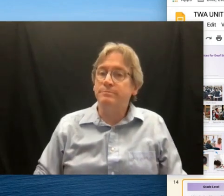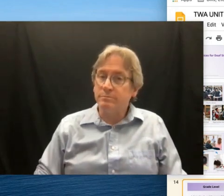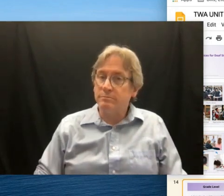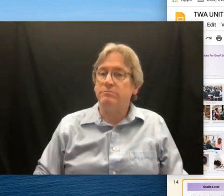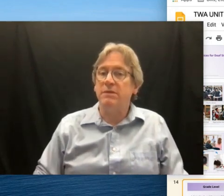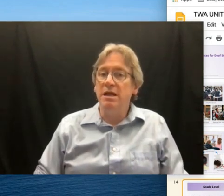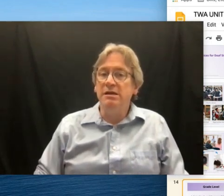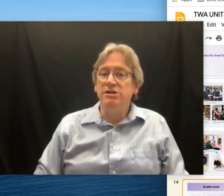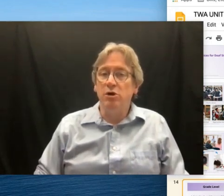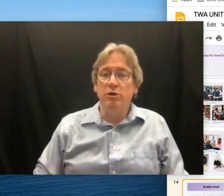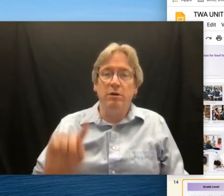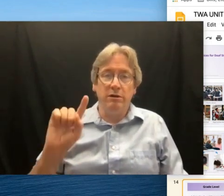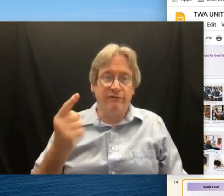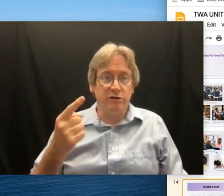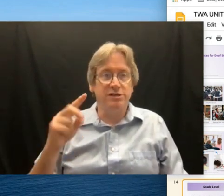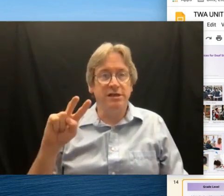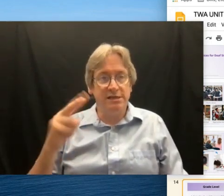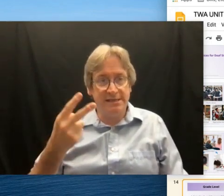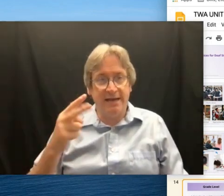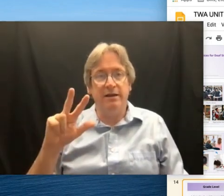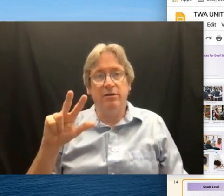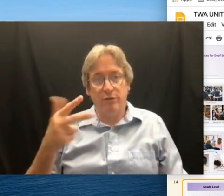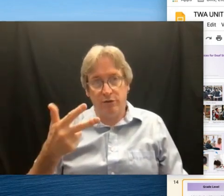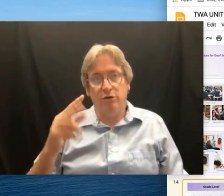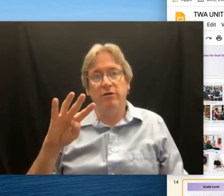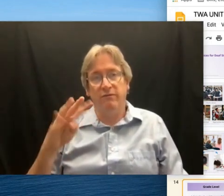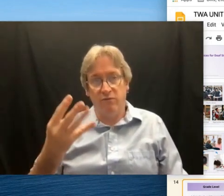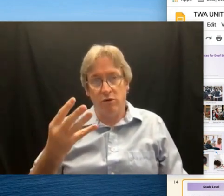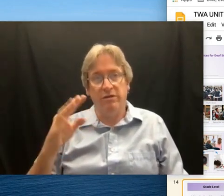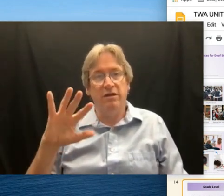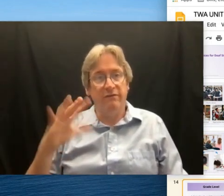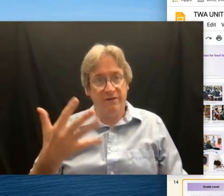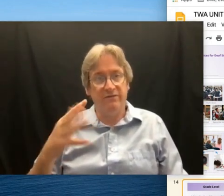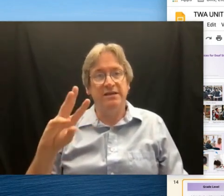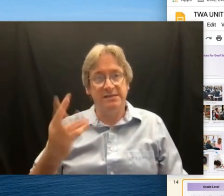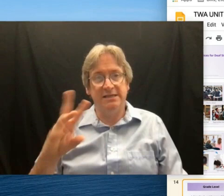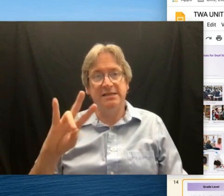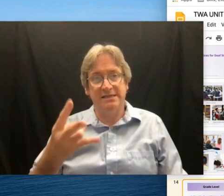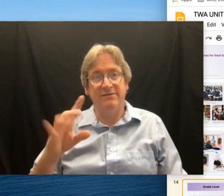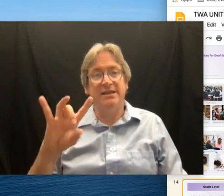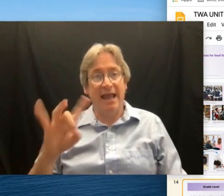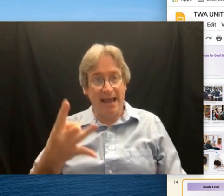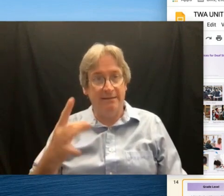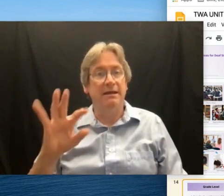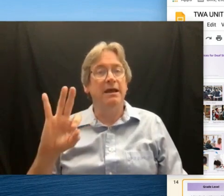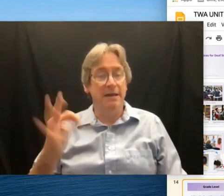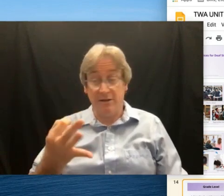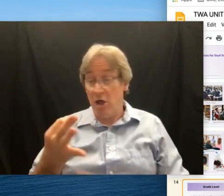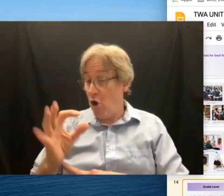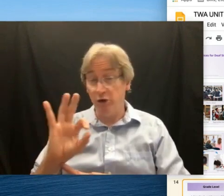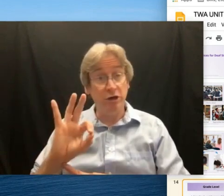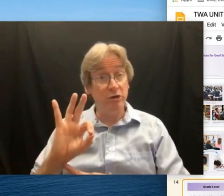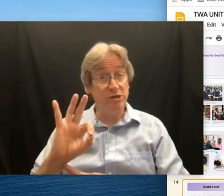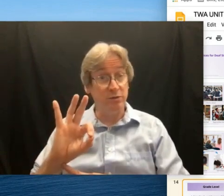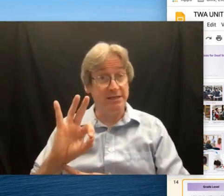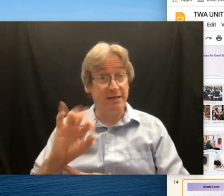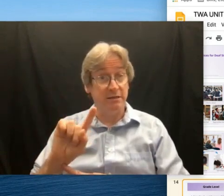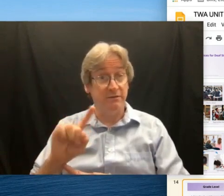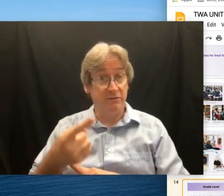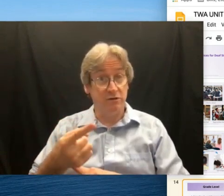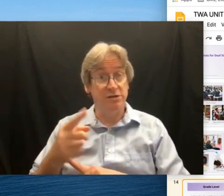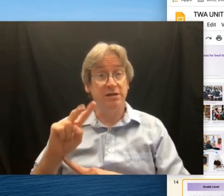numbers. So first, second, third, fourth, fifth, sixth, seventh, eighth, ninth. All you're going to do